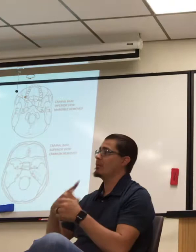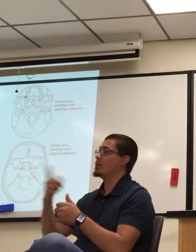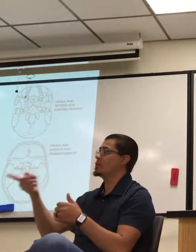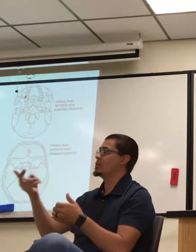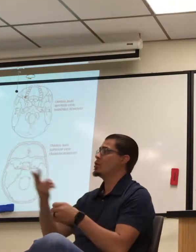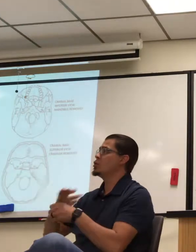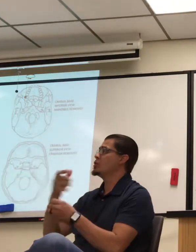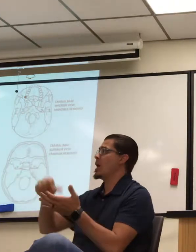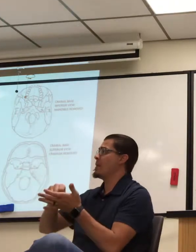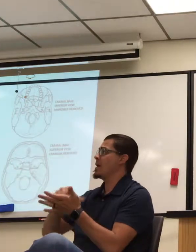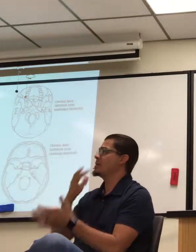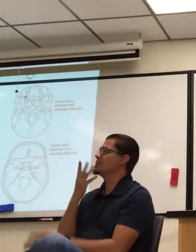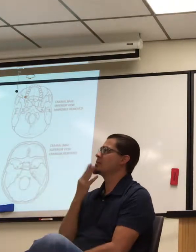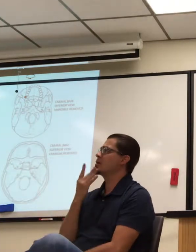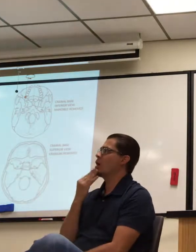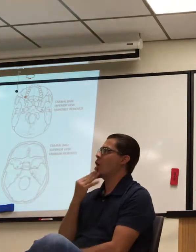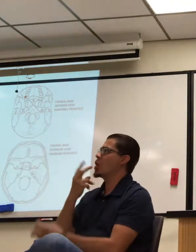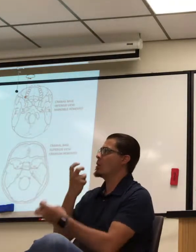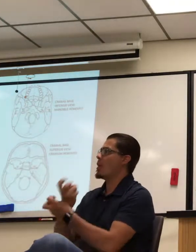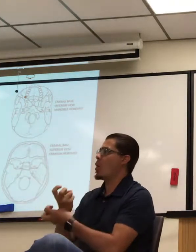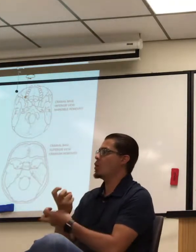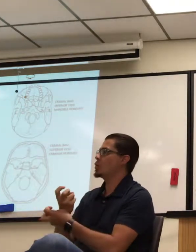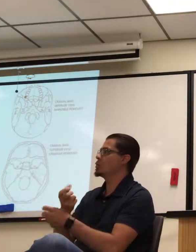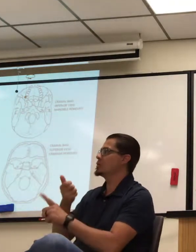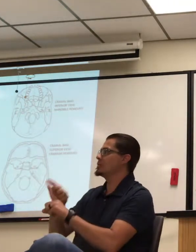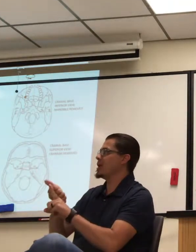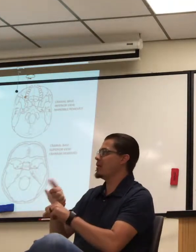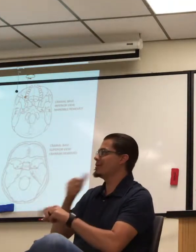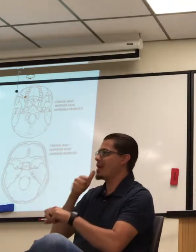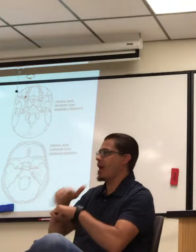Just the bones themselves, not the surface features yet.